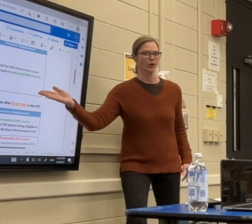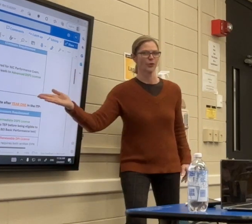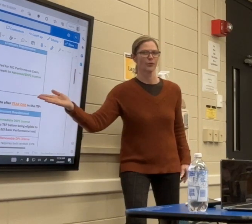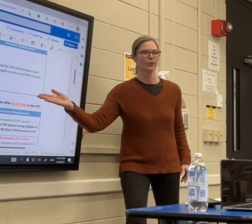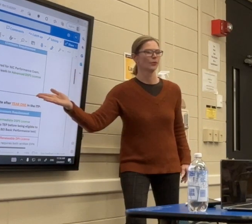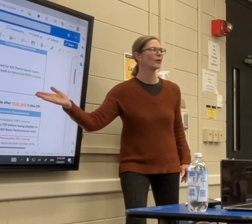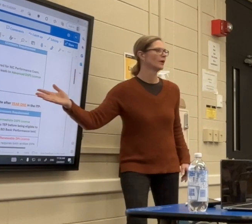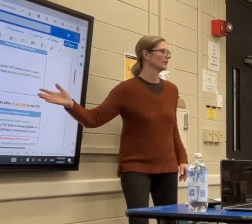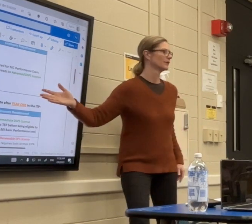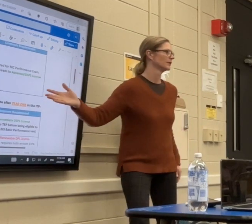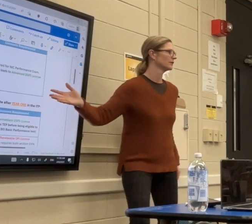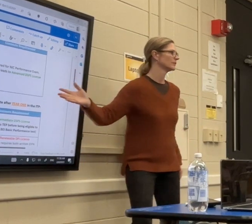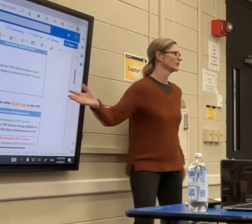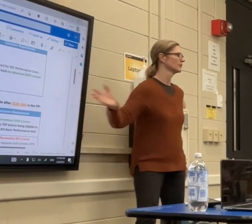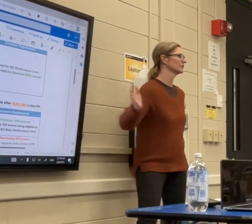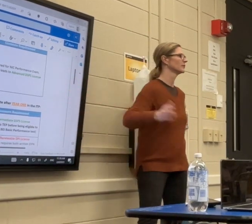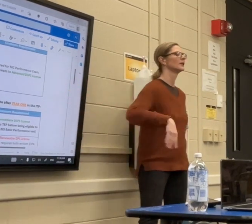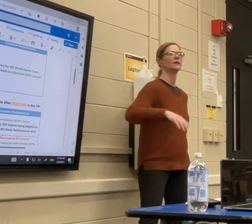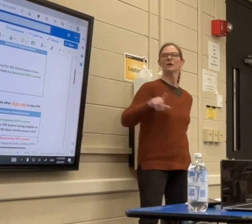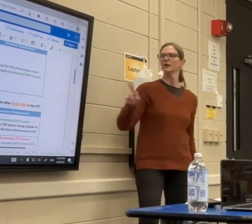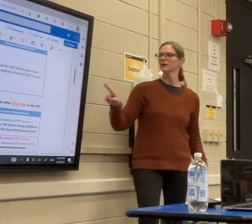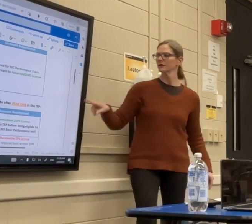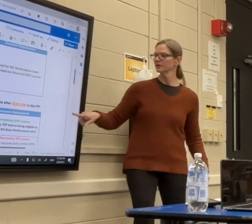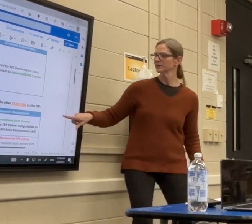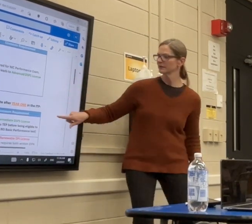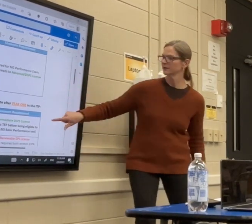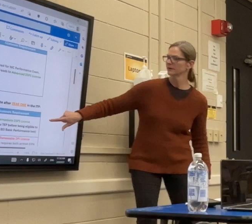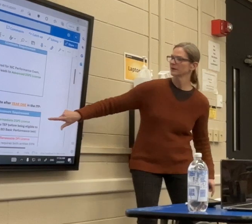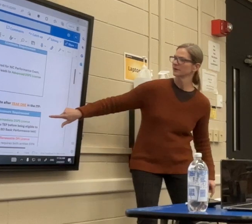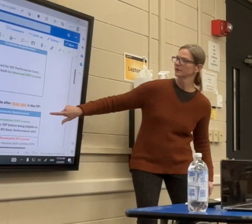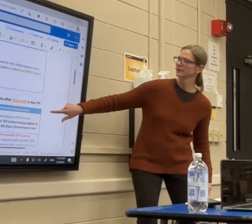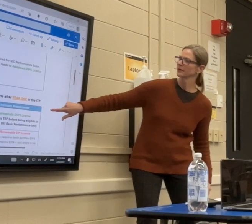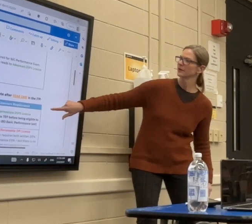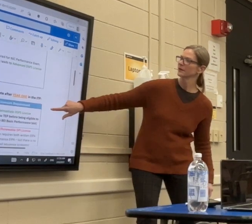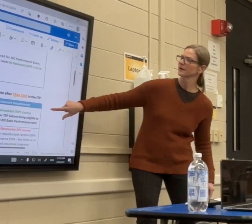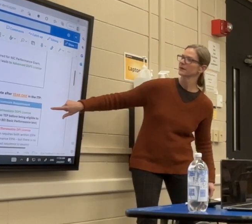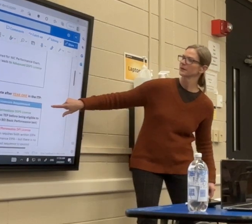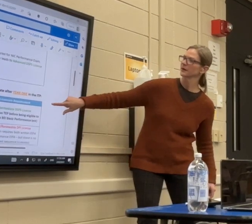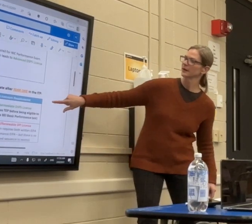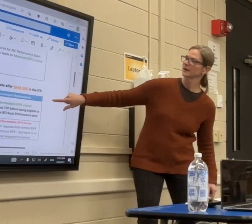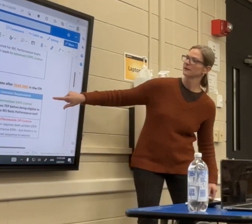I'm not trying to be mean, but the information really is right there on Canvas.